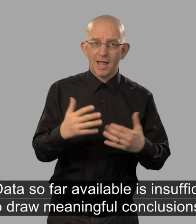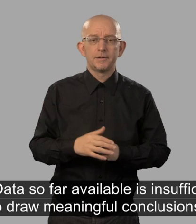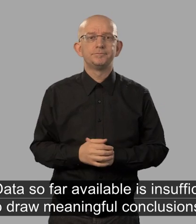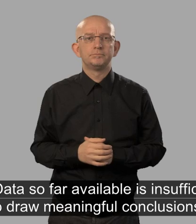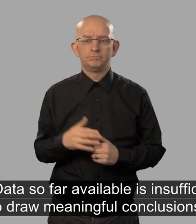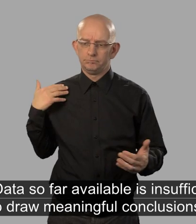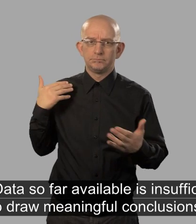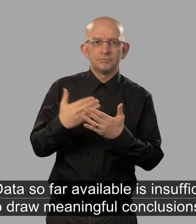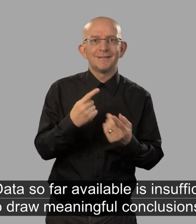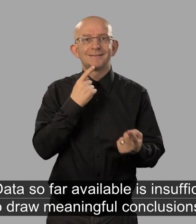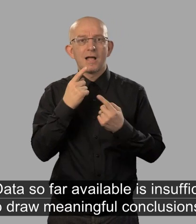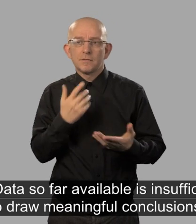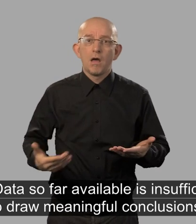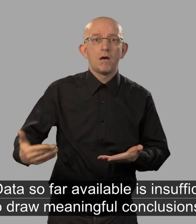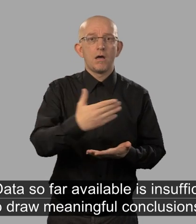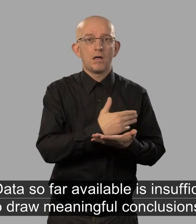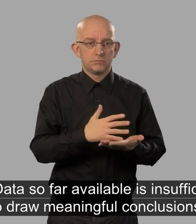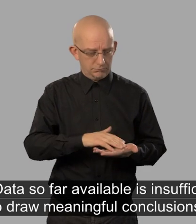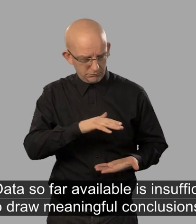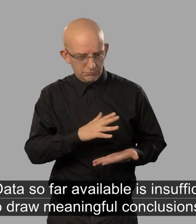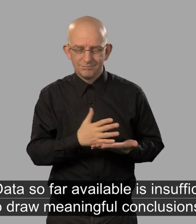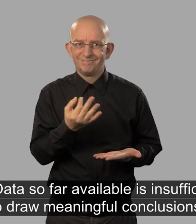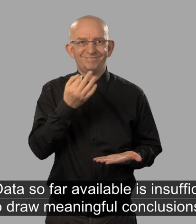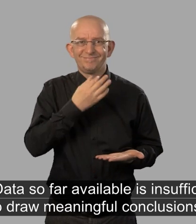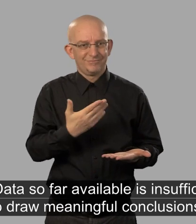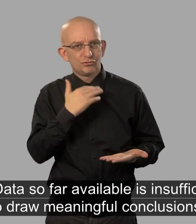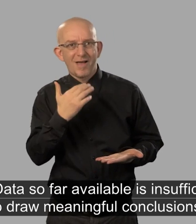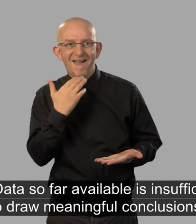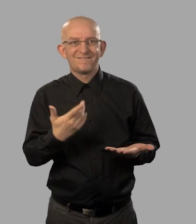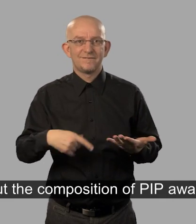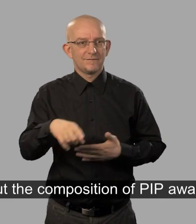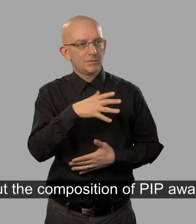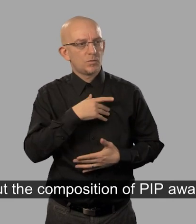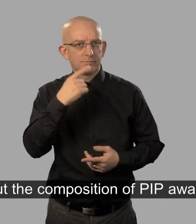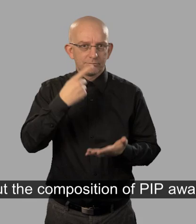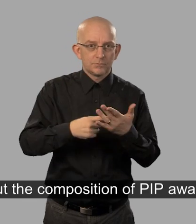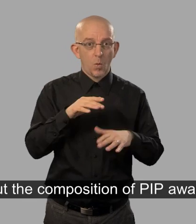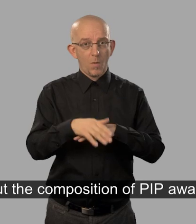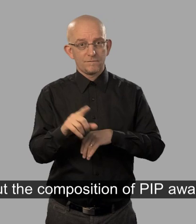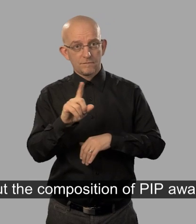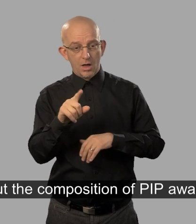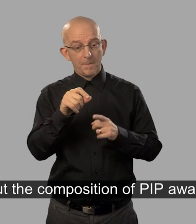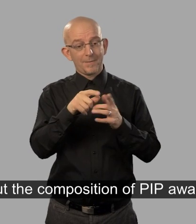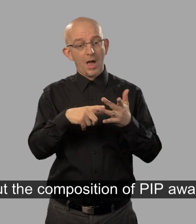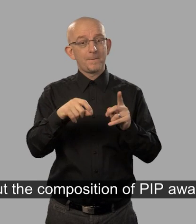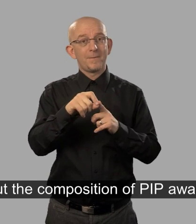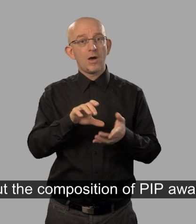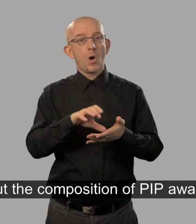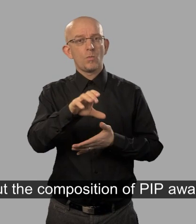(10) Data so far available is insufficient to draw meaningful conclusions about the composition of